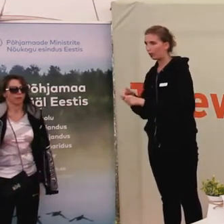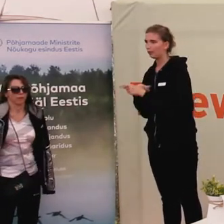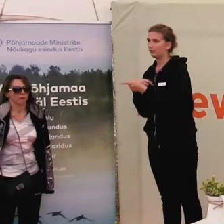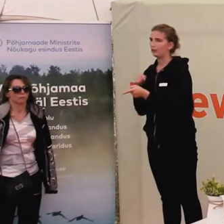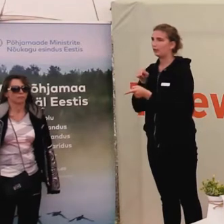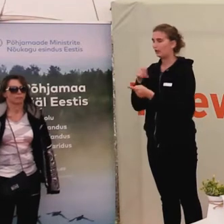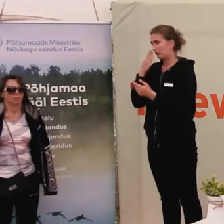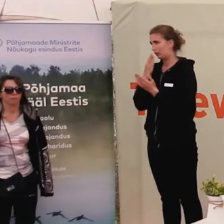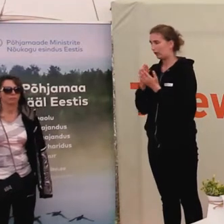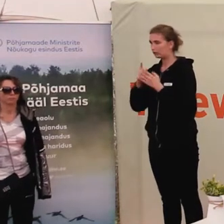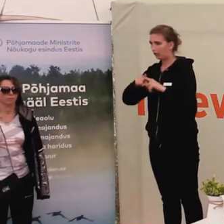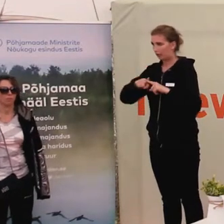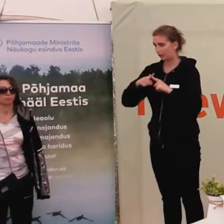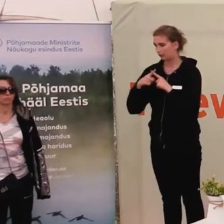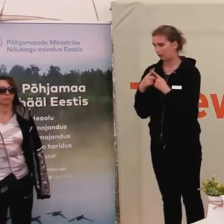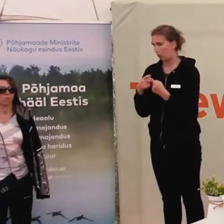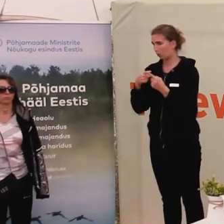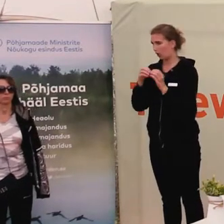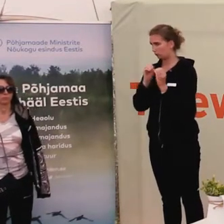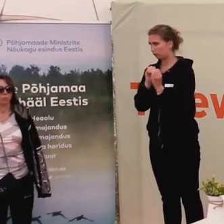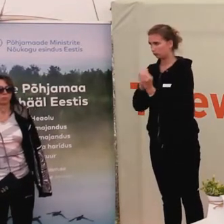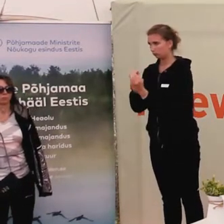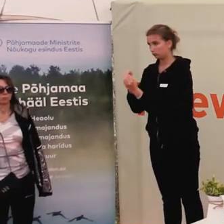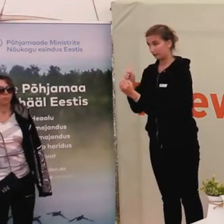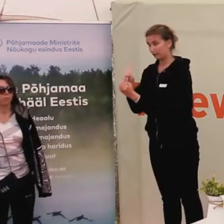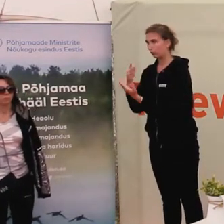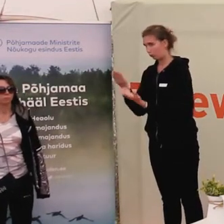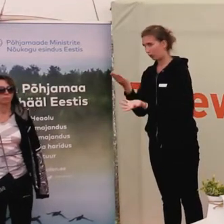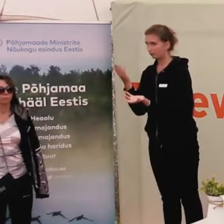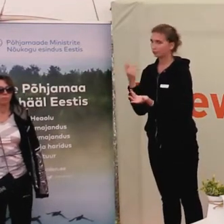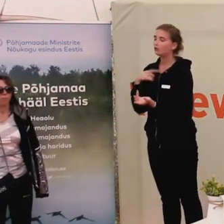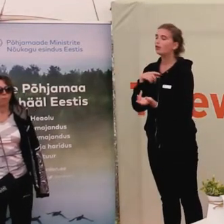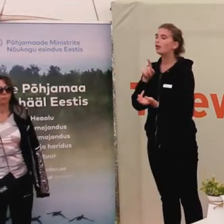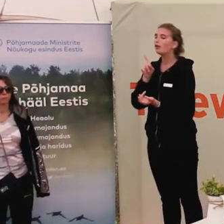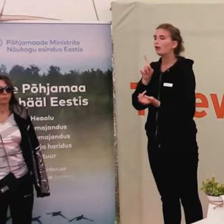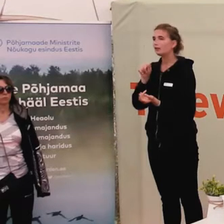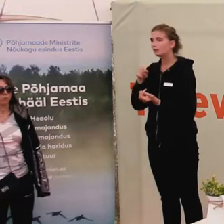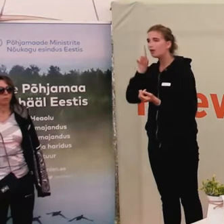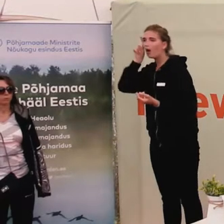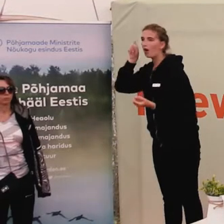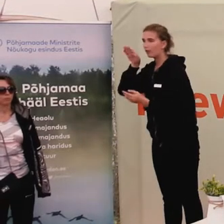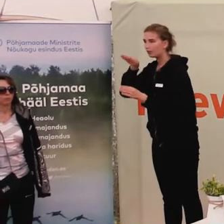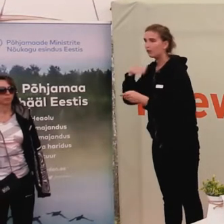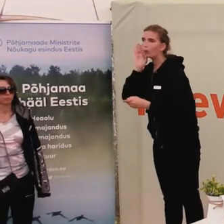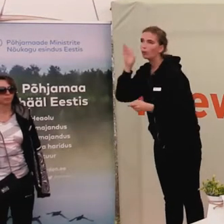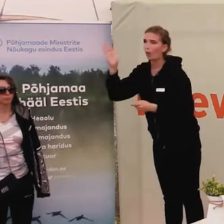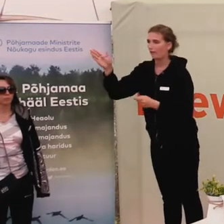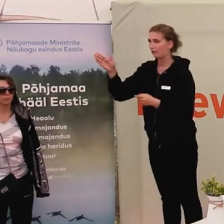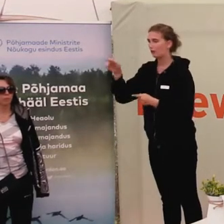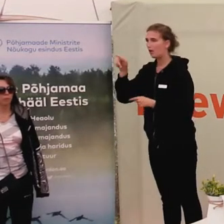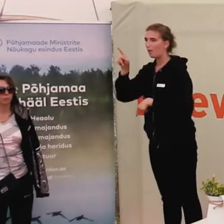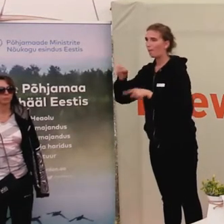technology is sustainable, assumably, somehow. So we can assume a lot of things about the future, some of them